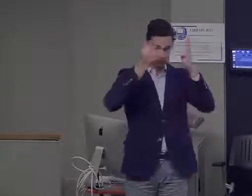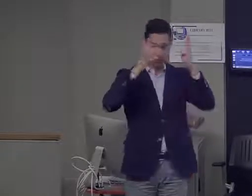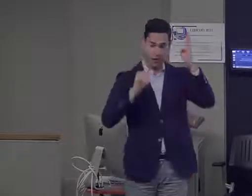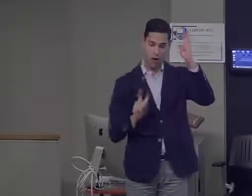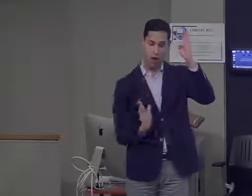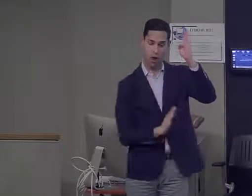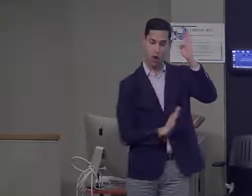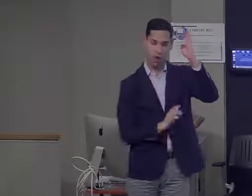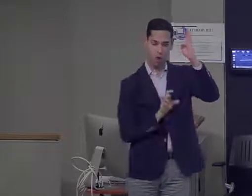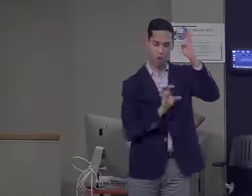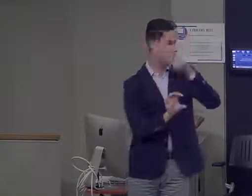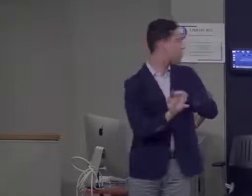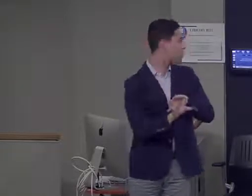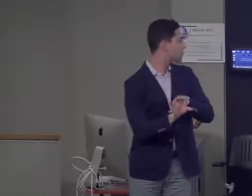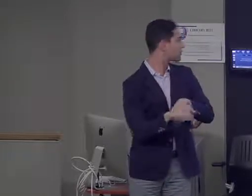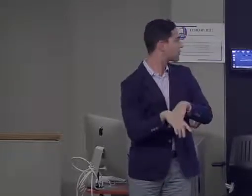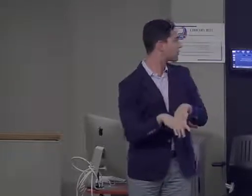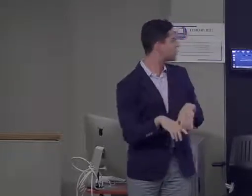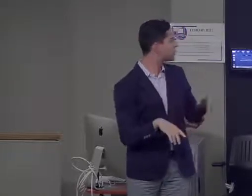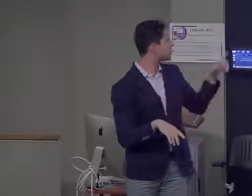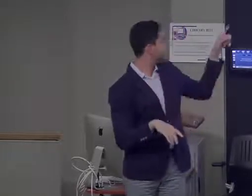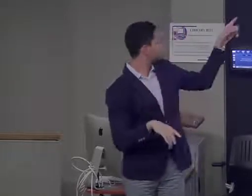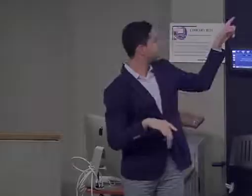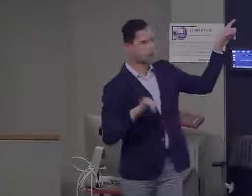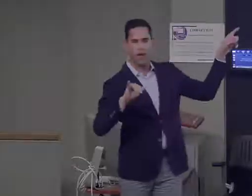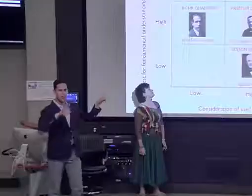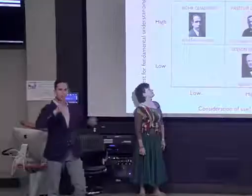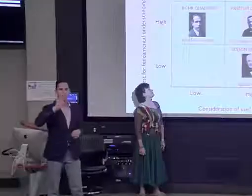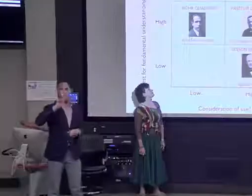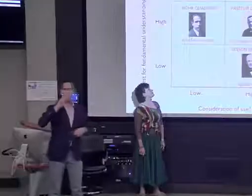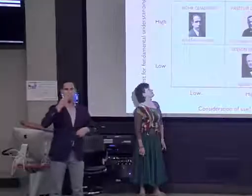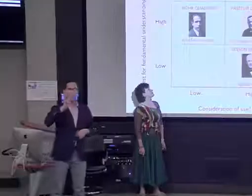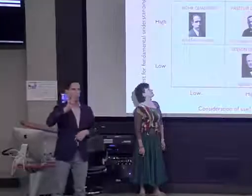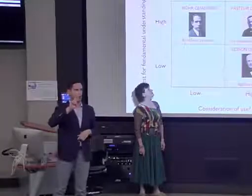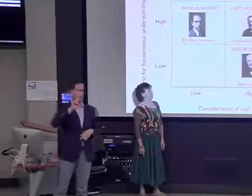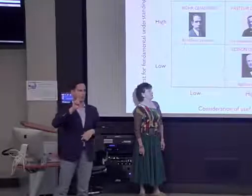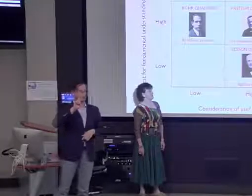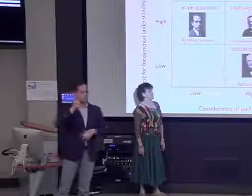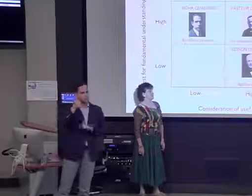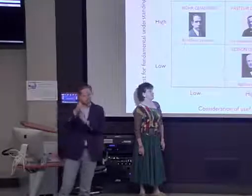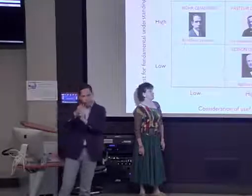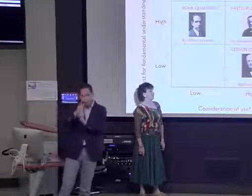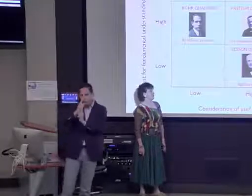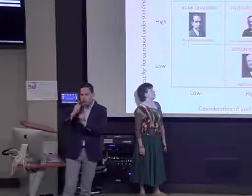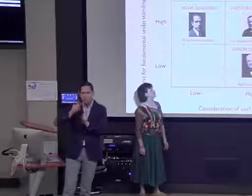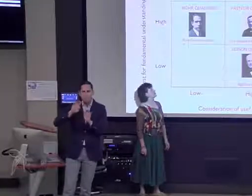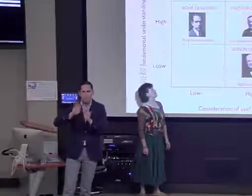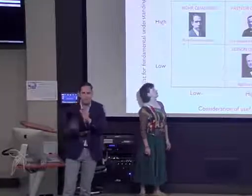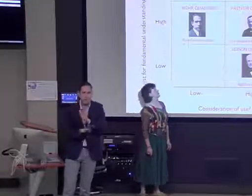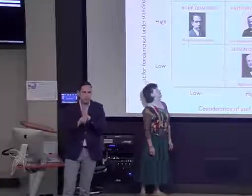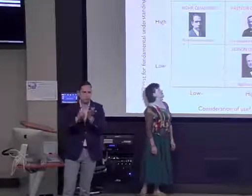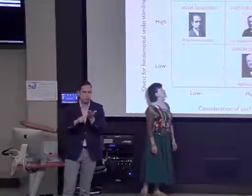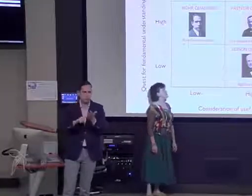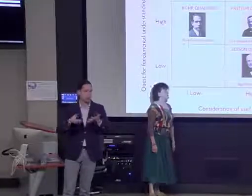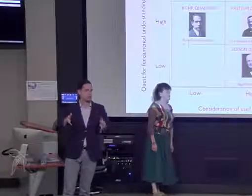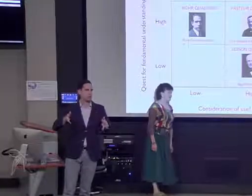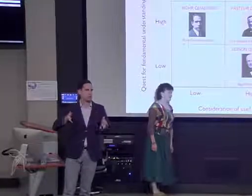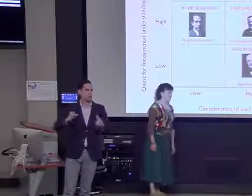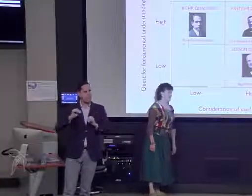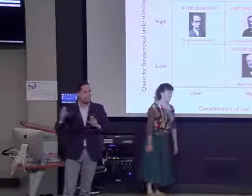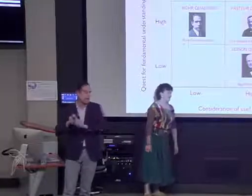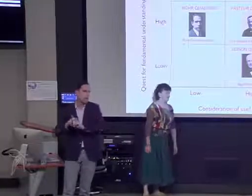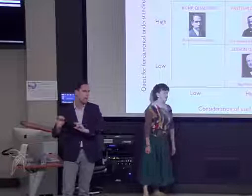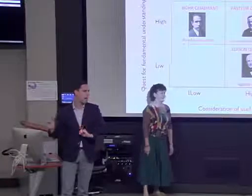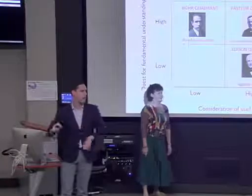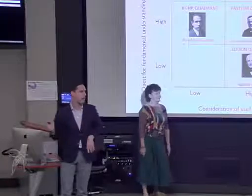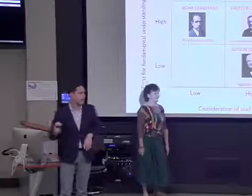use, you get somebody like Bohr's quadrant, who did pure basic research and actually wrote that he